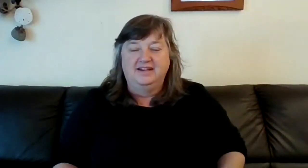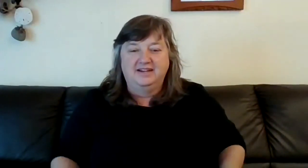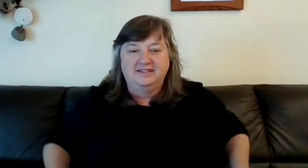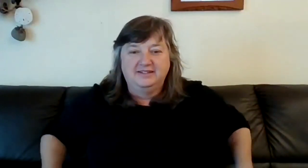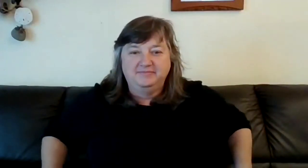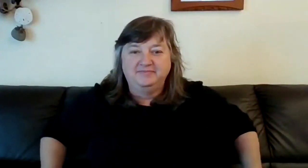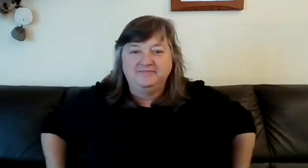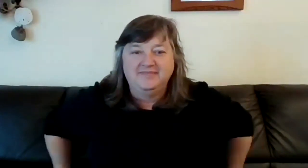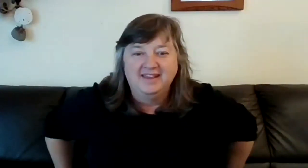And